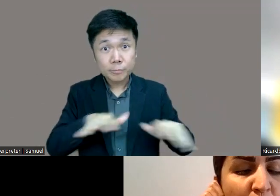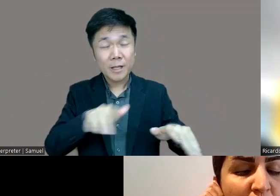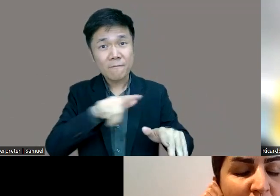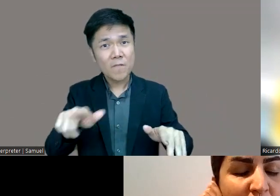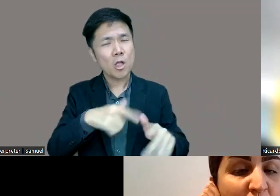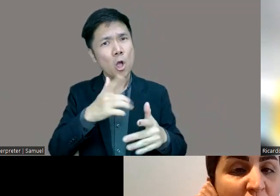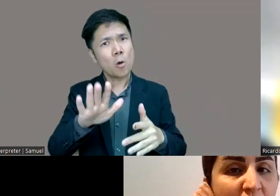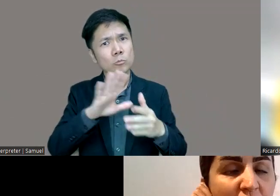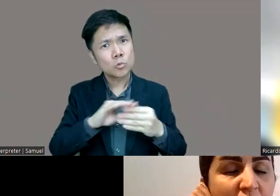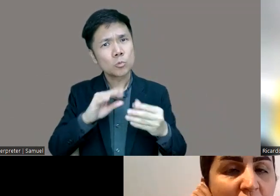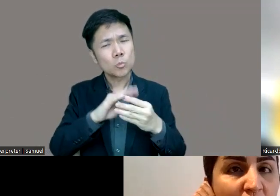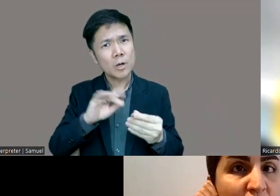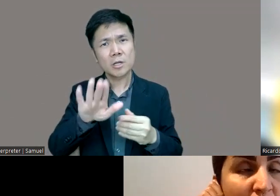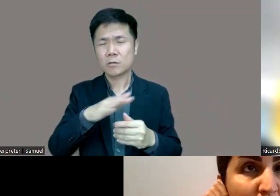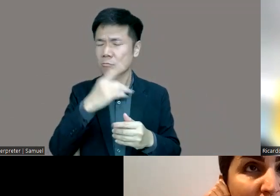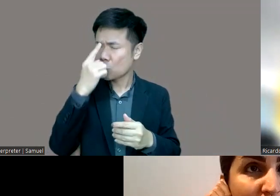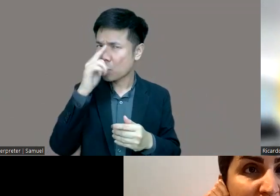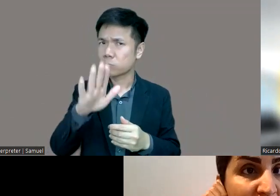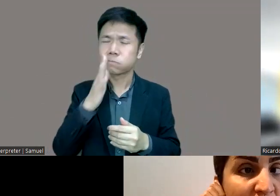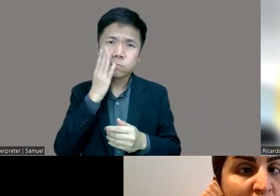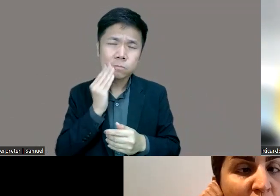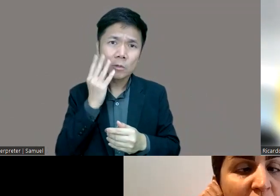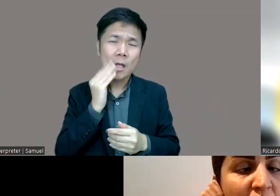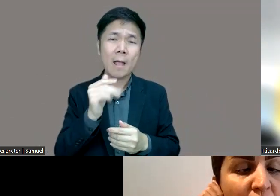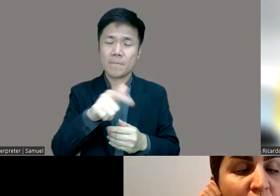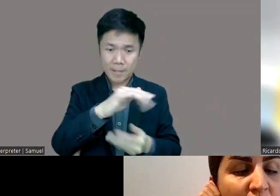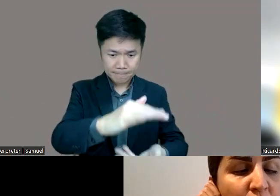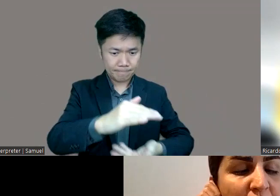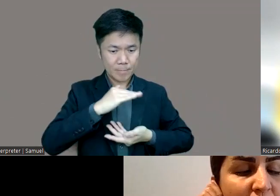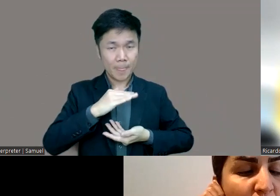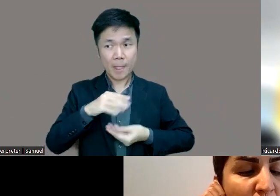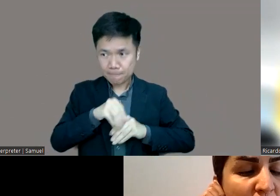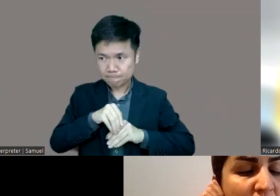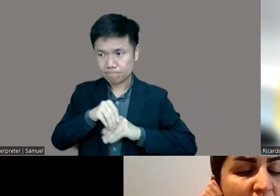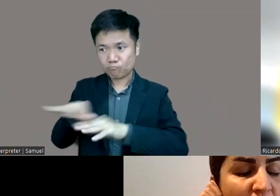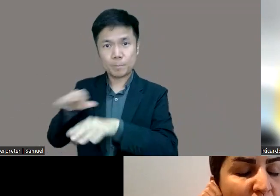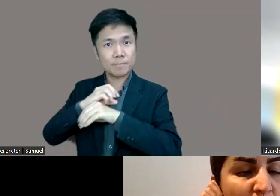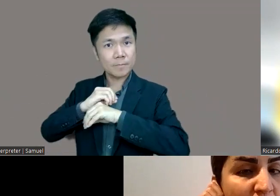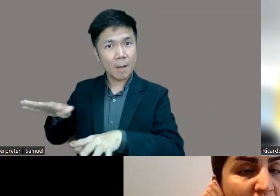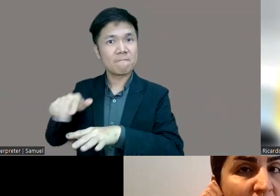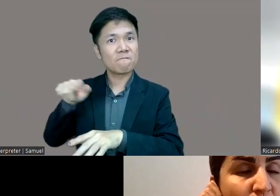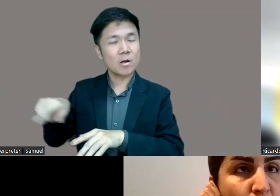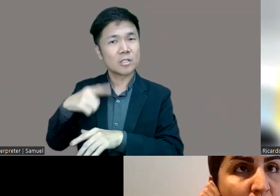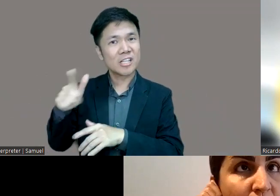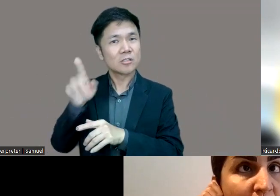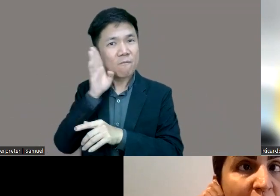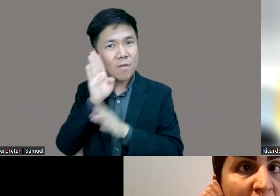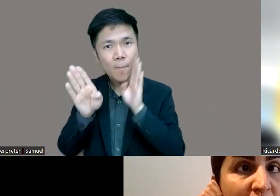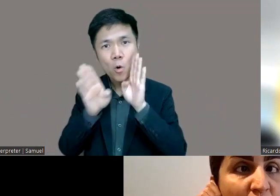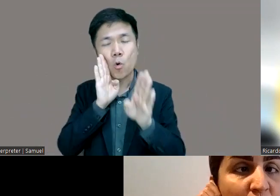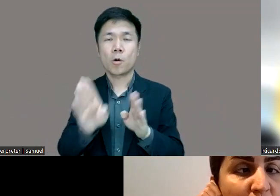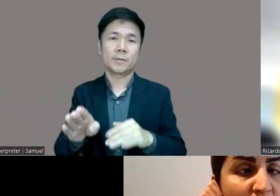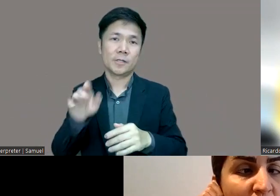story about it in the media, we can also help amplify that. We can also document and publish these kind of experiences and stories as